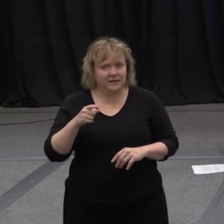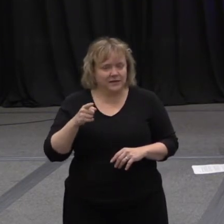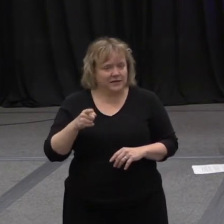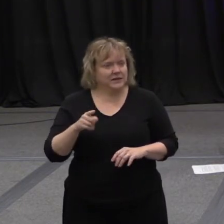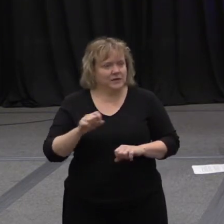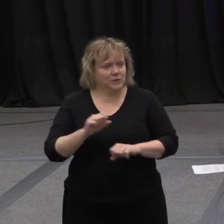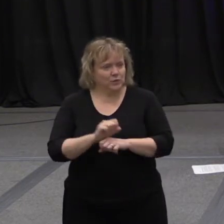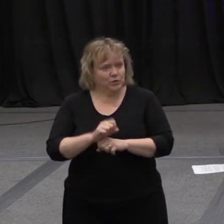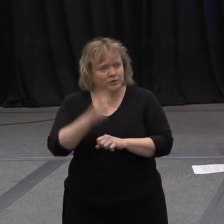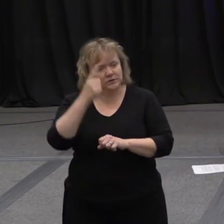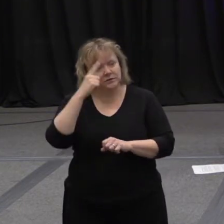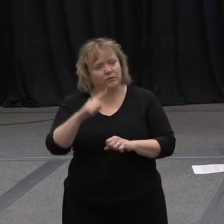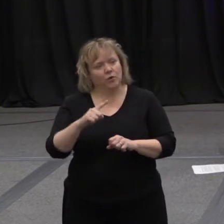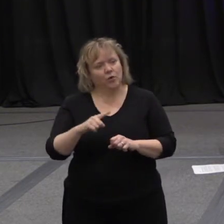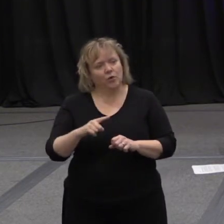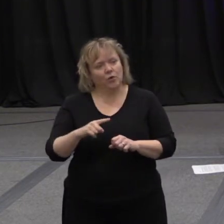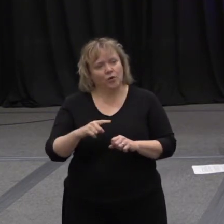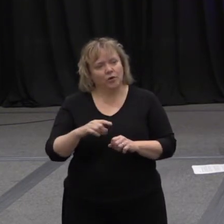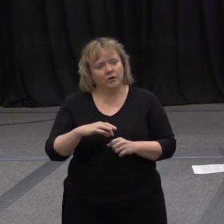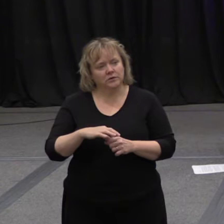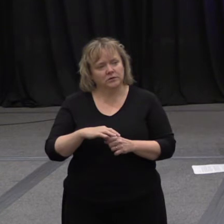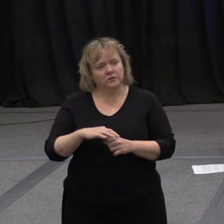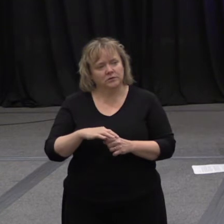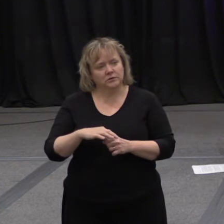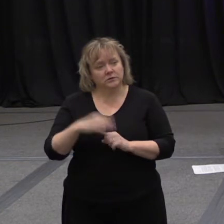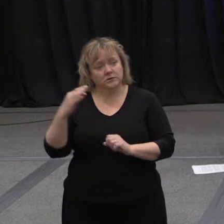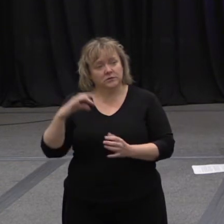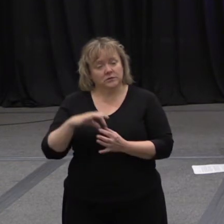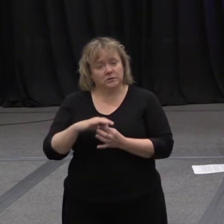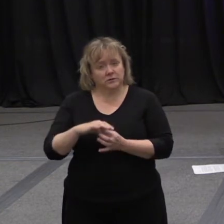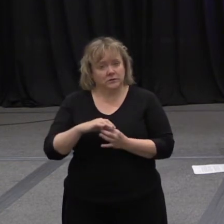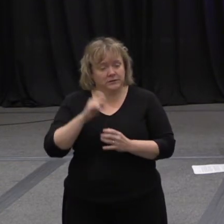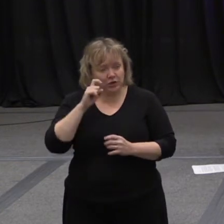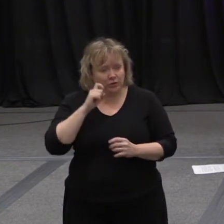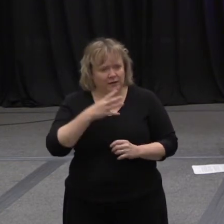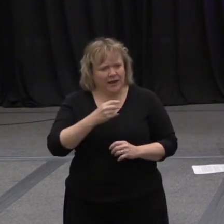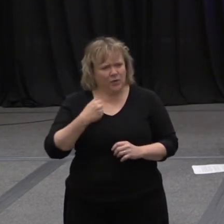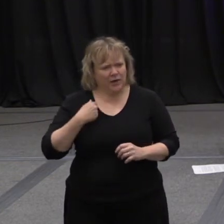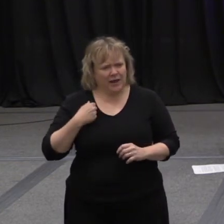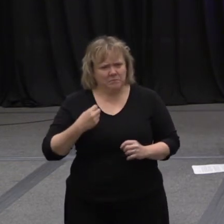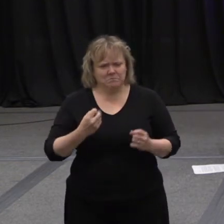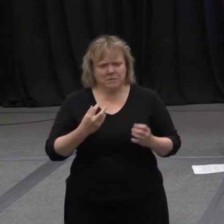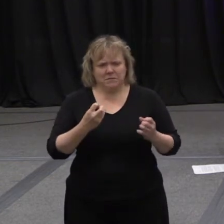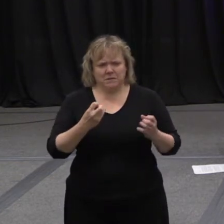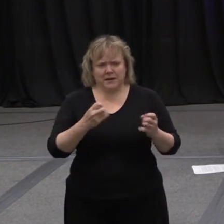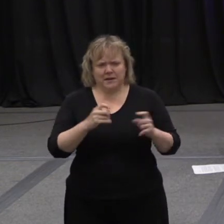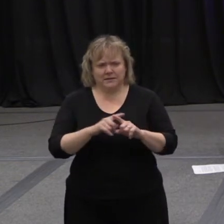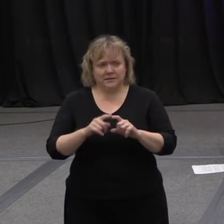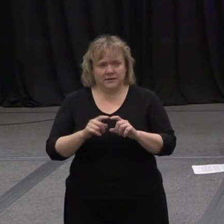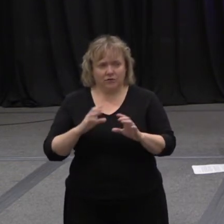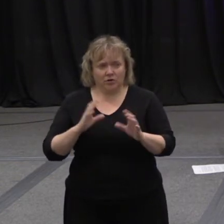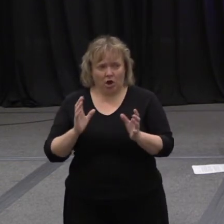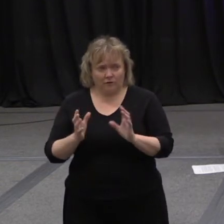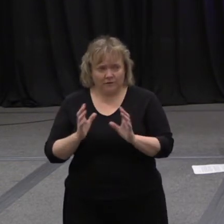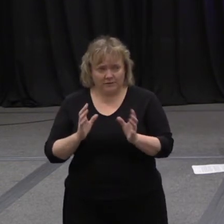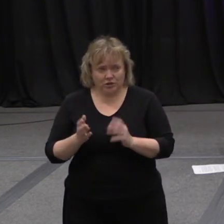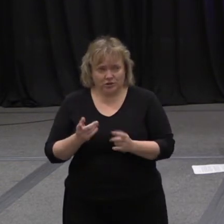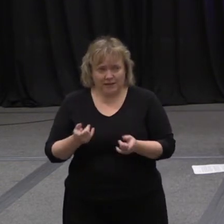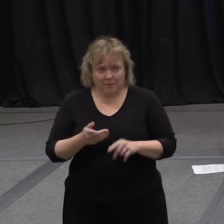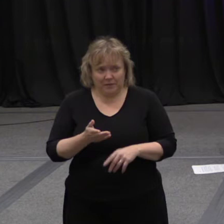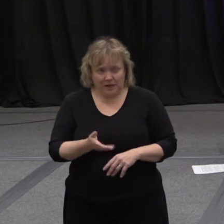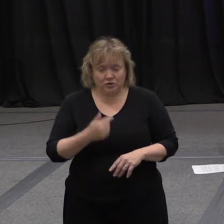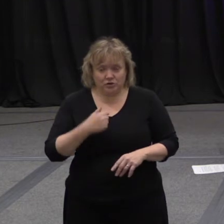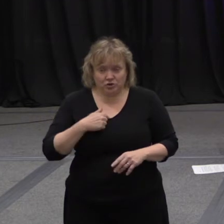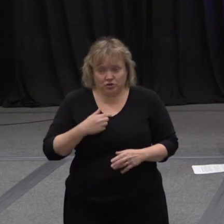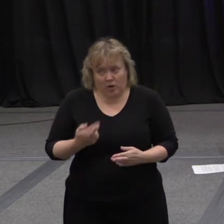Force. Like, their work and a whole host of other conversations are happening there, so I highly recommend that free